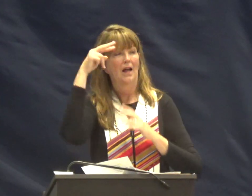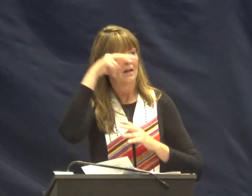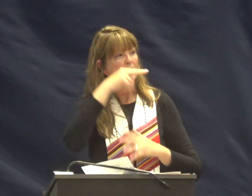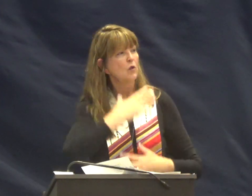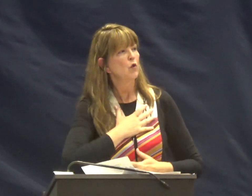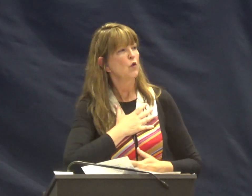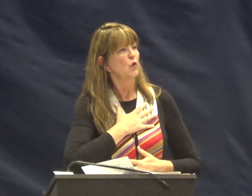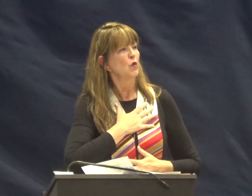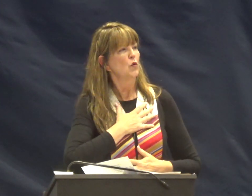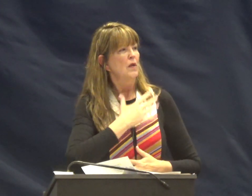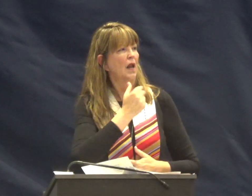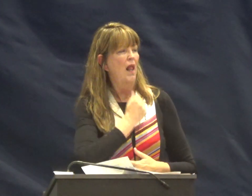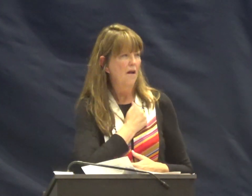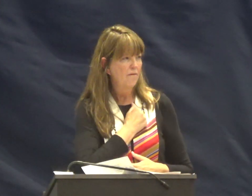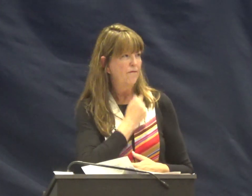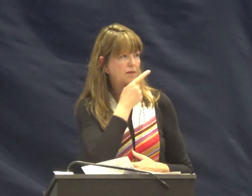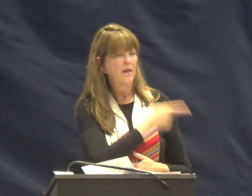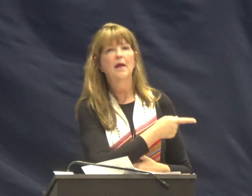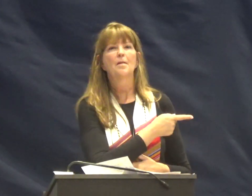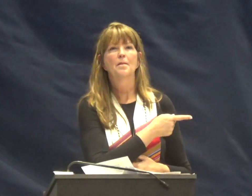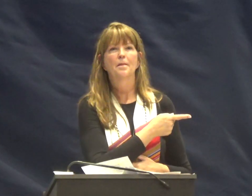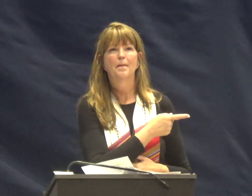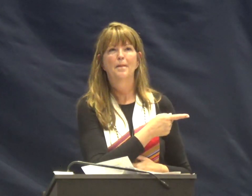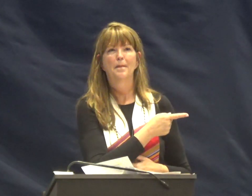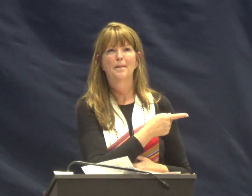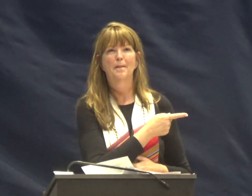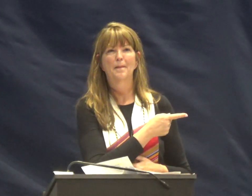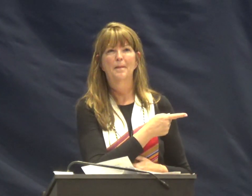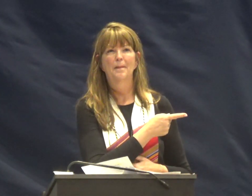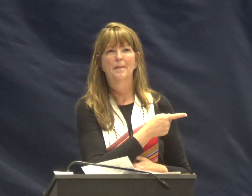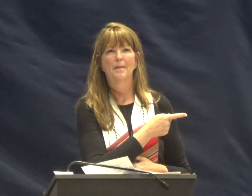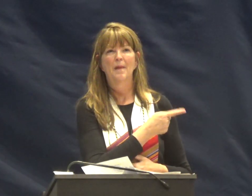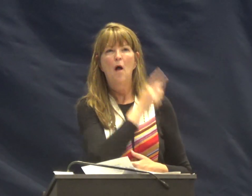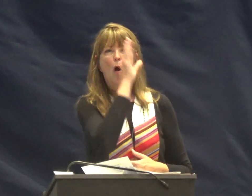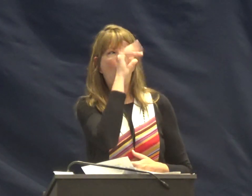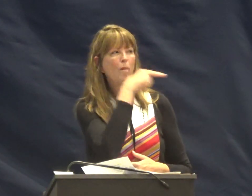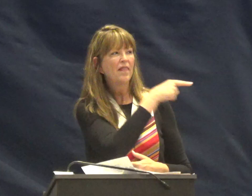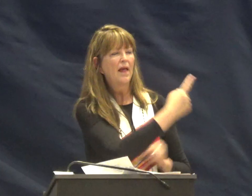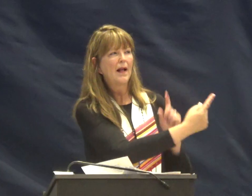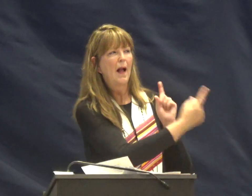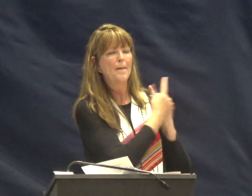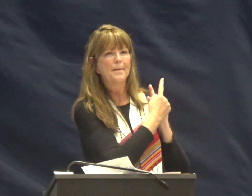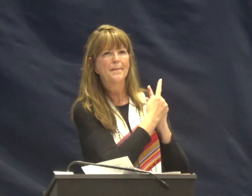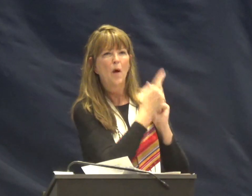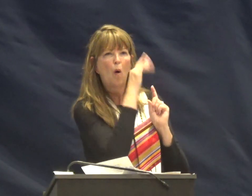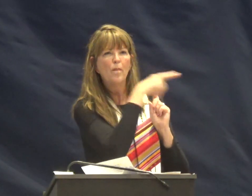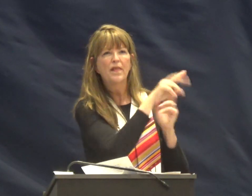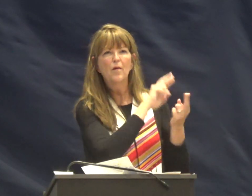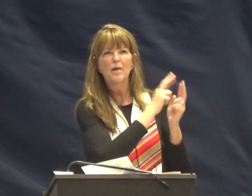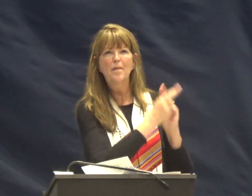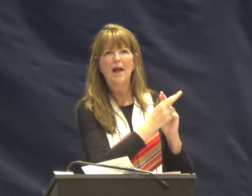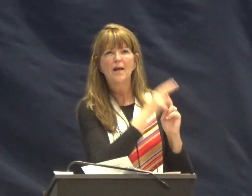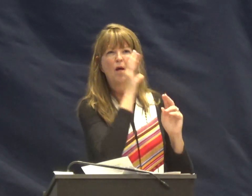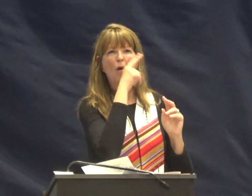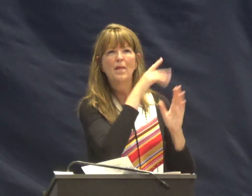step back and realize that God loves this person that we are trying to limit God's